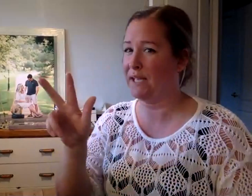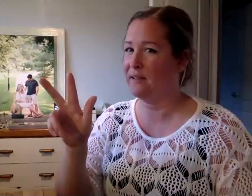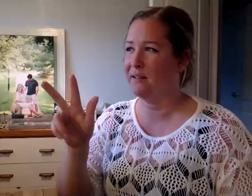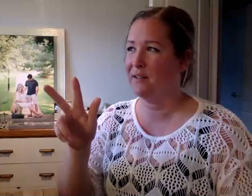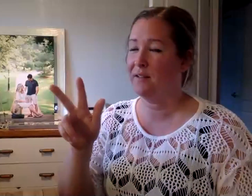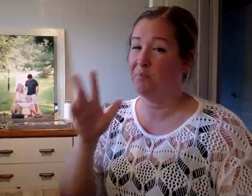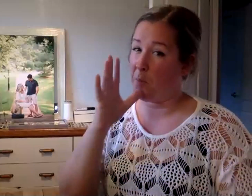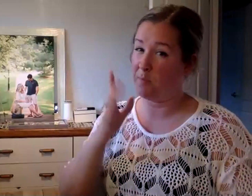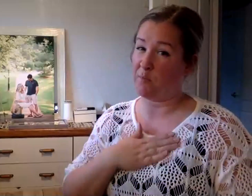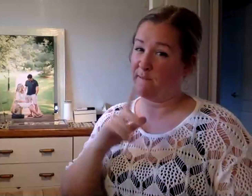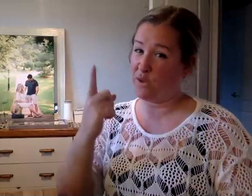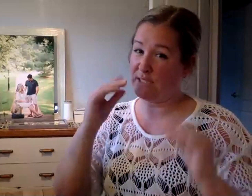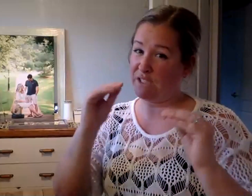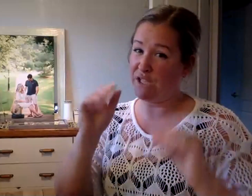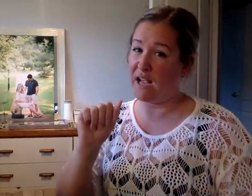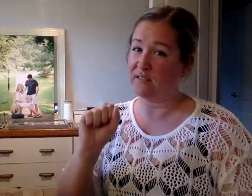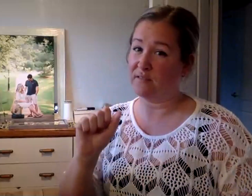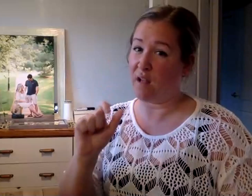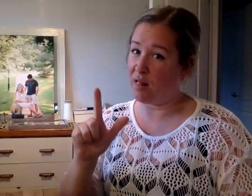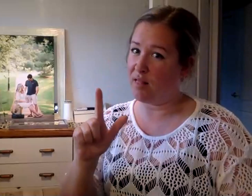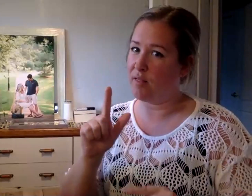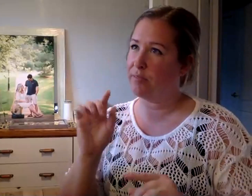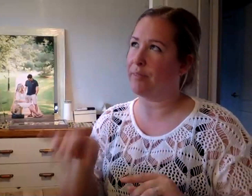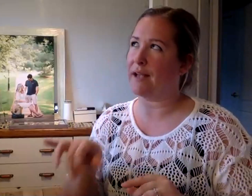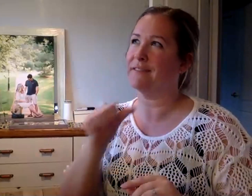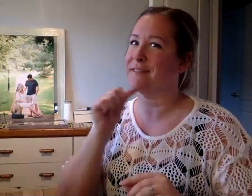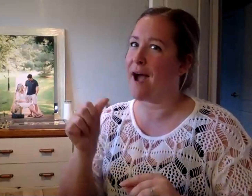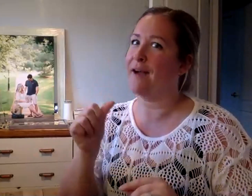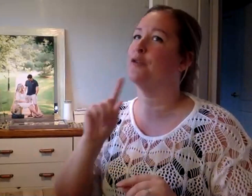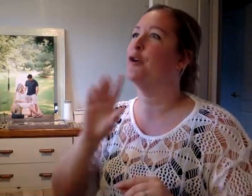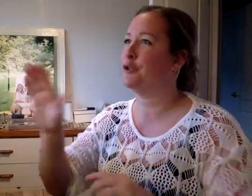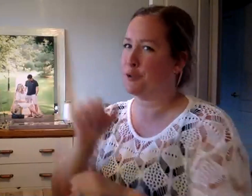was almost 2 years old when I finally was identified or that I am deaf.